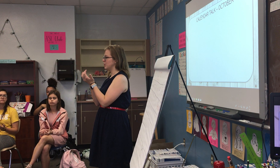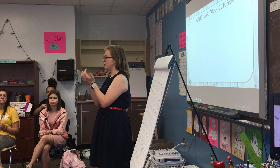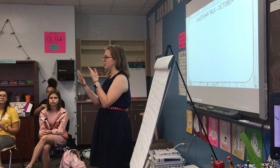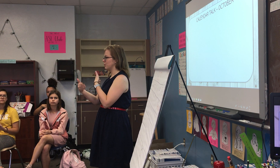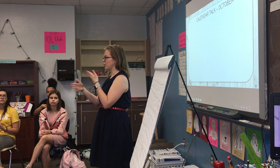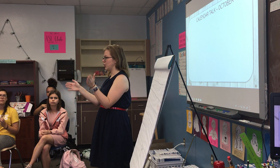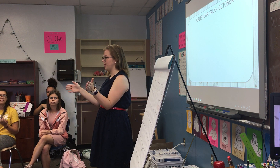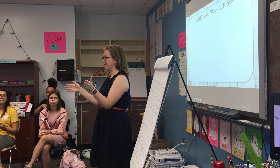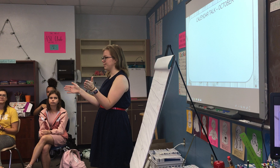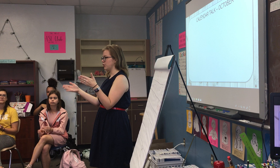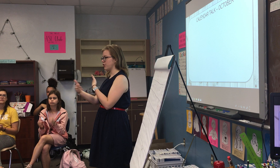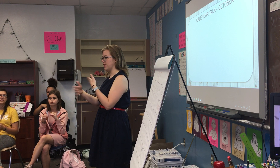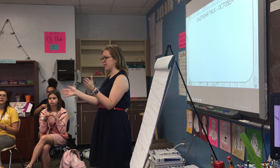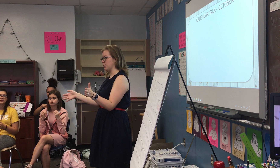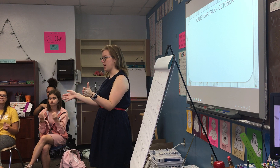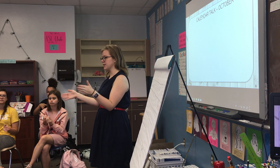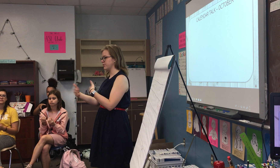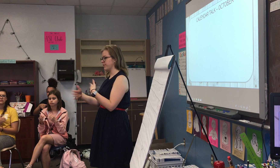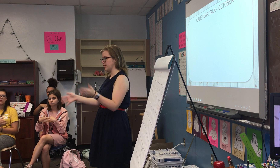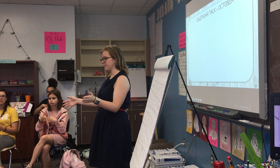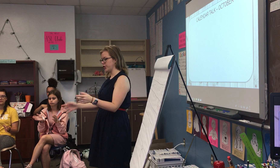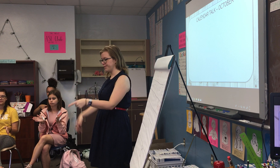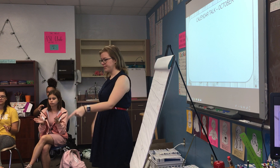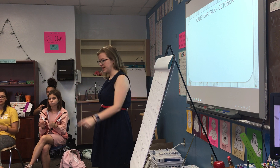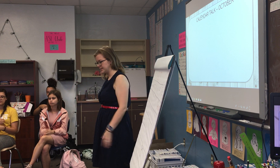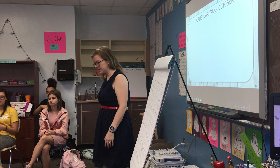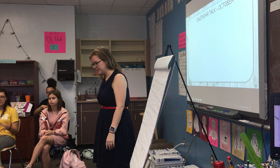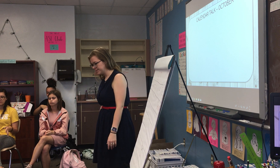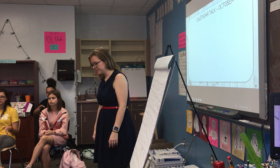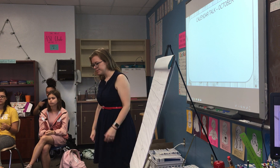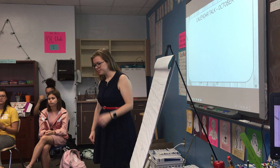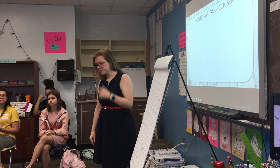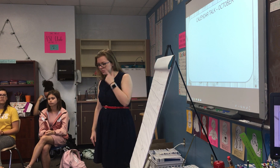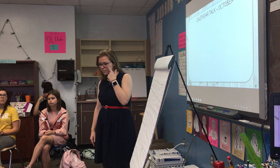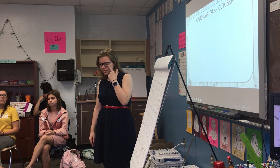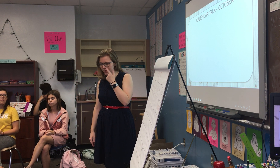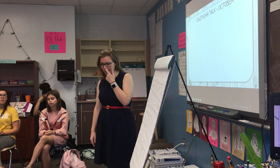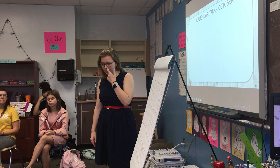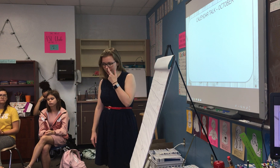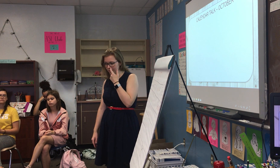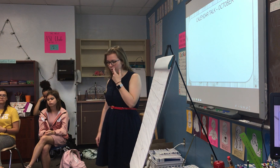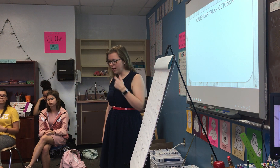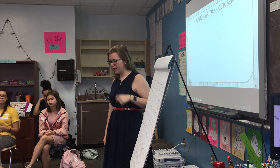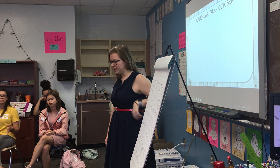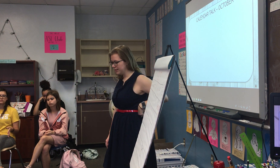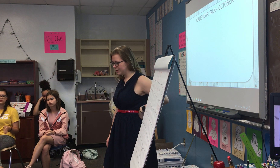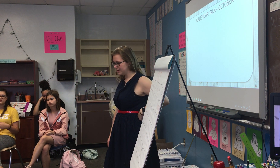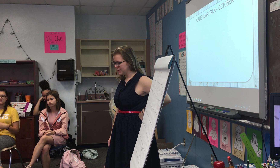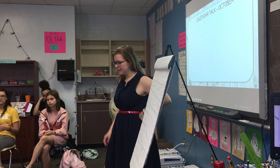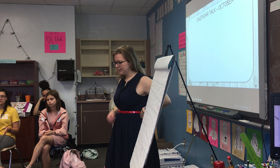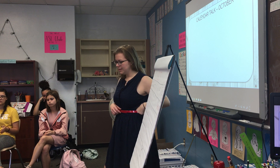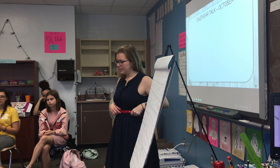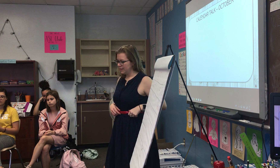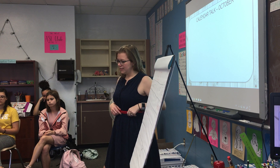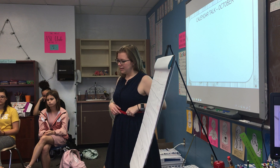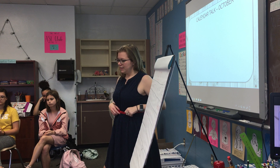Classroom. You draw like a little box in front of you. Room. I Yes. figured out why they left their pencils. Why? Because we want to get a nice clean